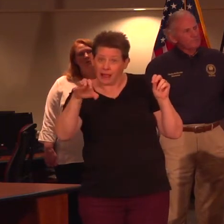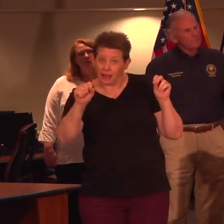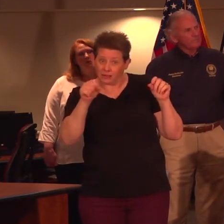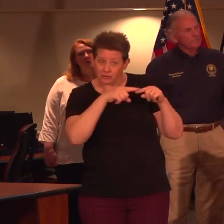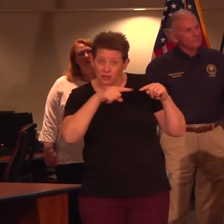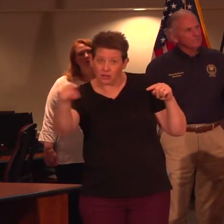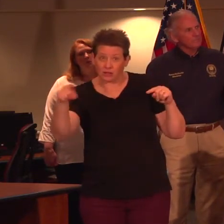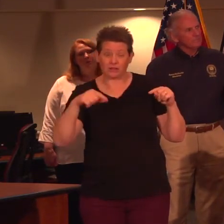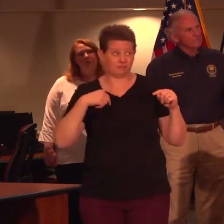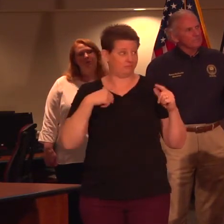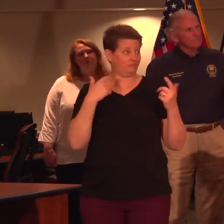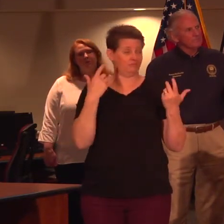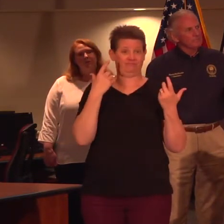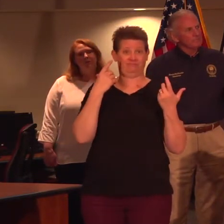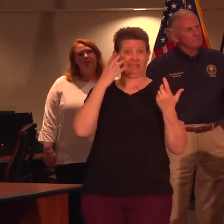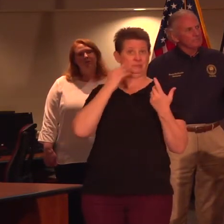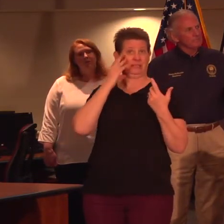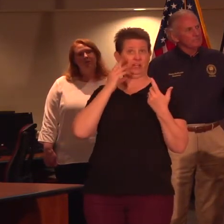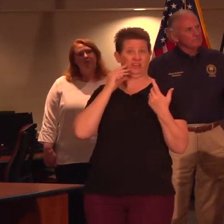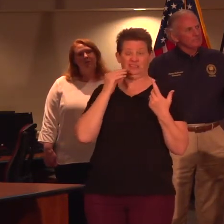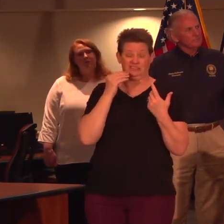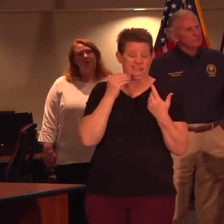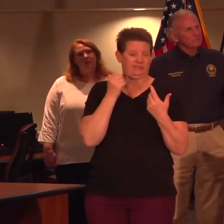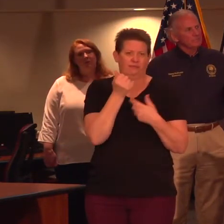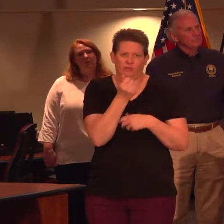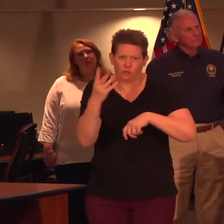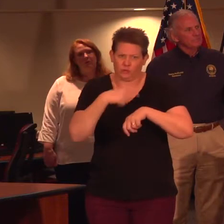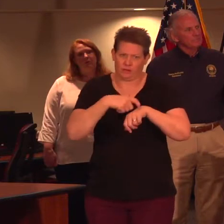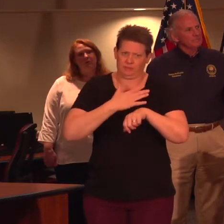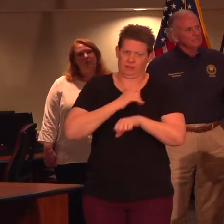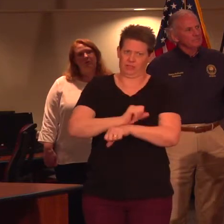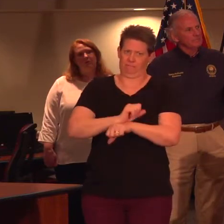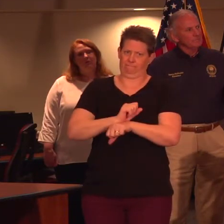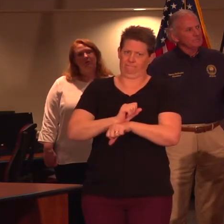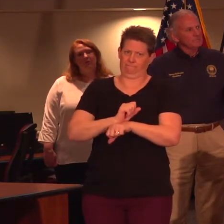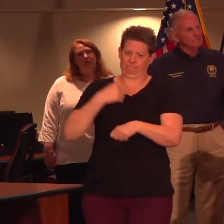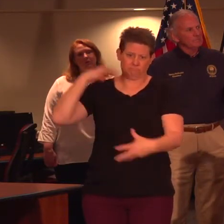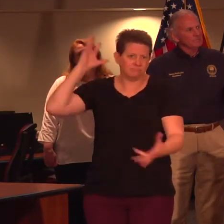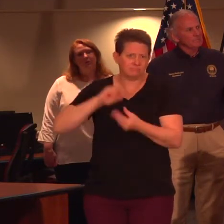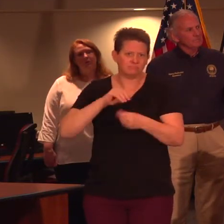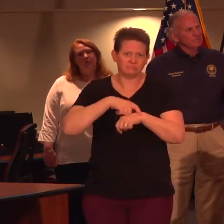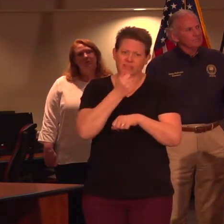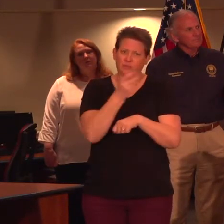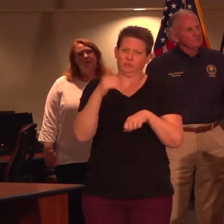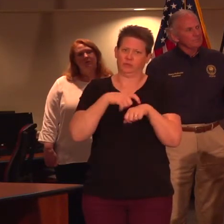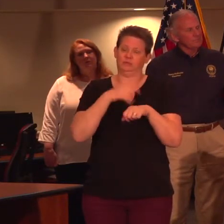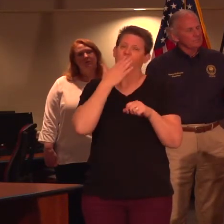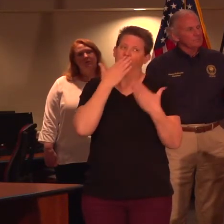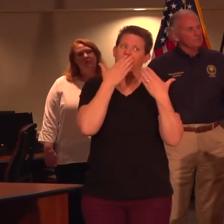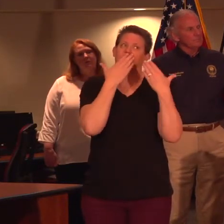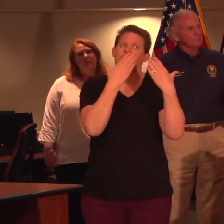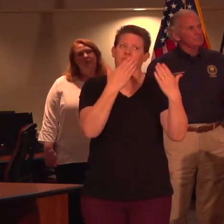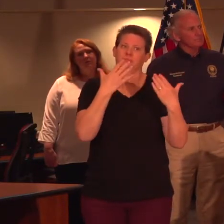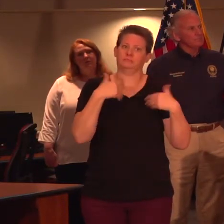I've only faced working in different parts of the country several times in my career, and I'm grateful that the damage so far, it's